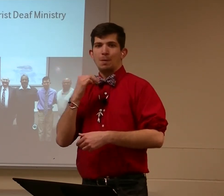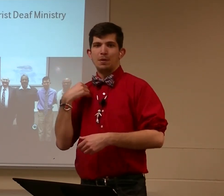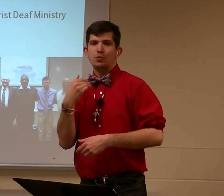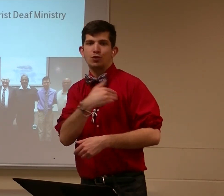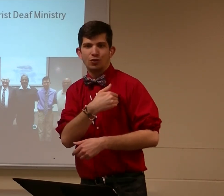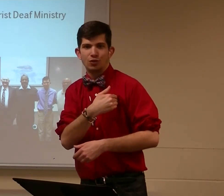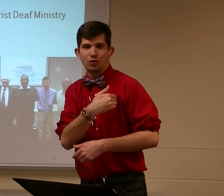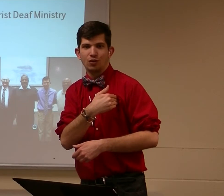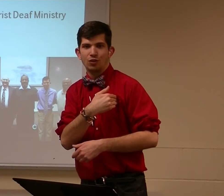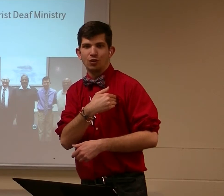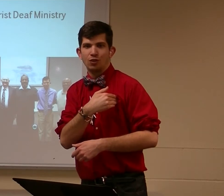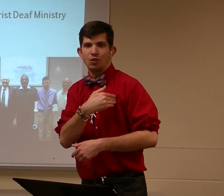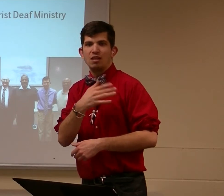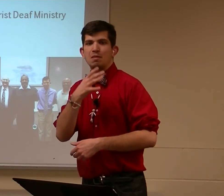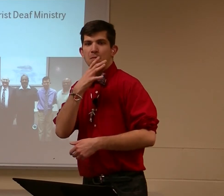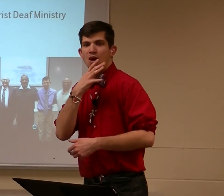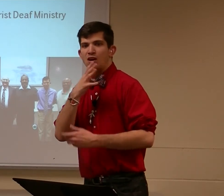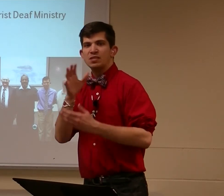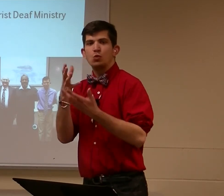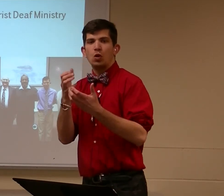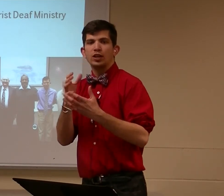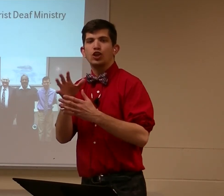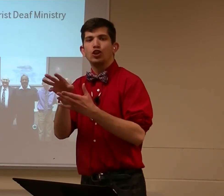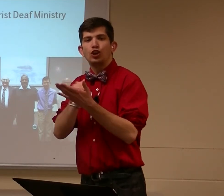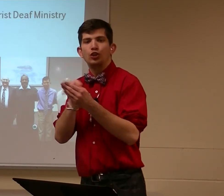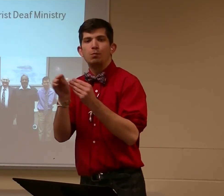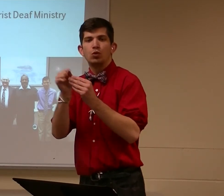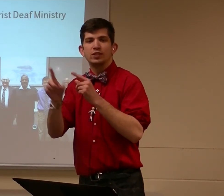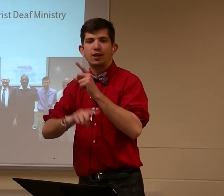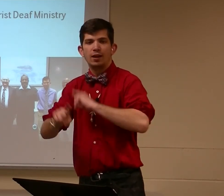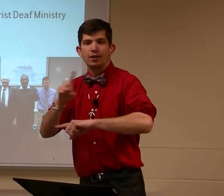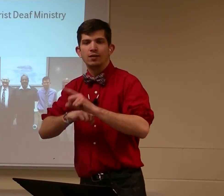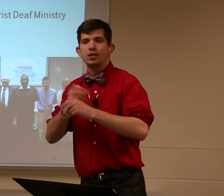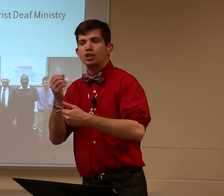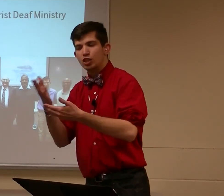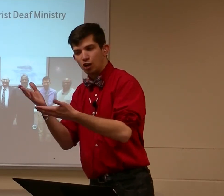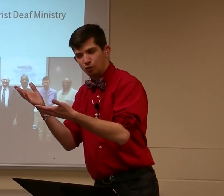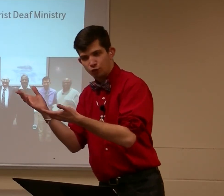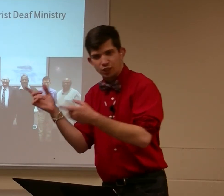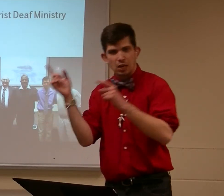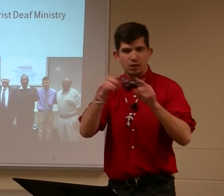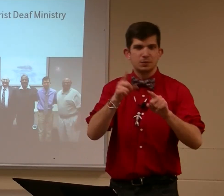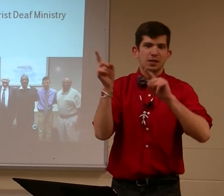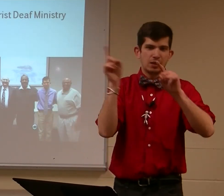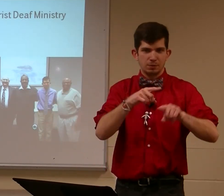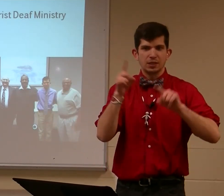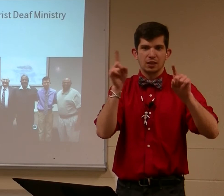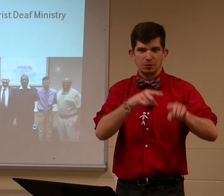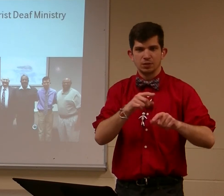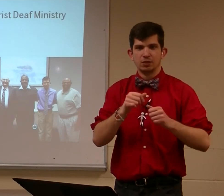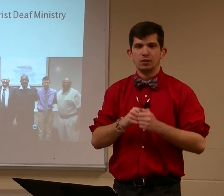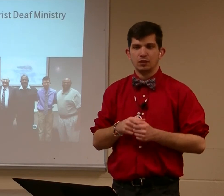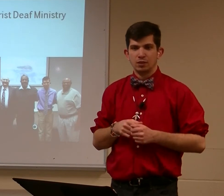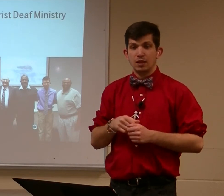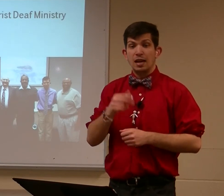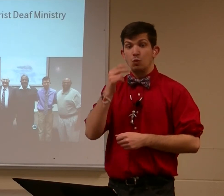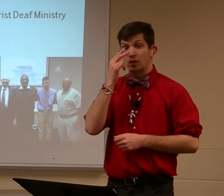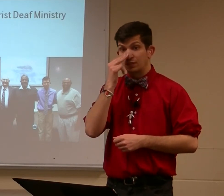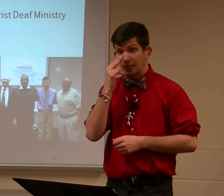member. The mom's wanting to learn more sign, so she comes and comes and comes. And what's funny